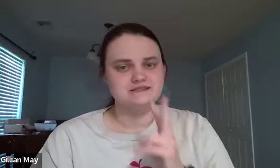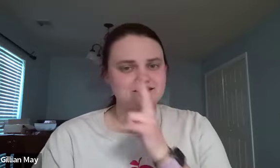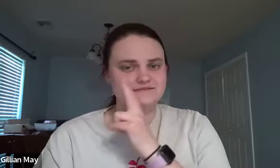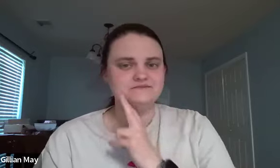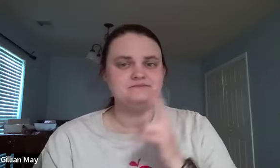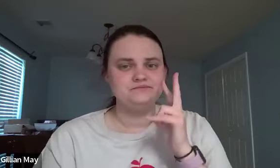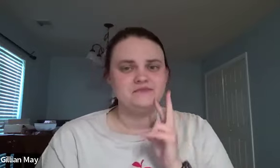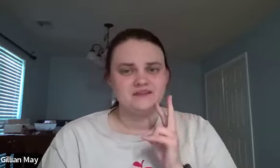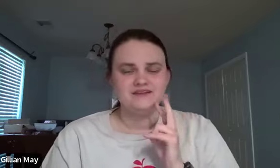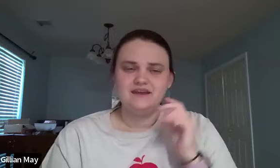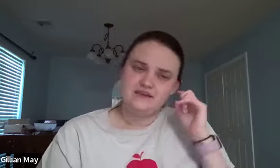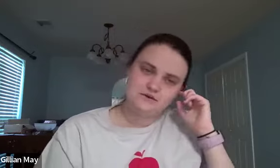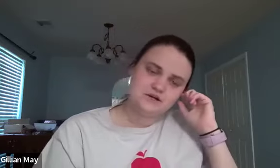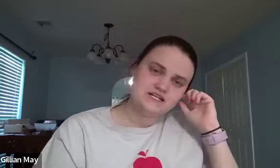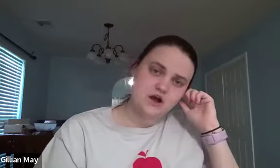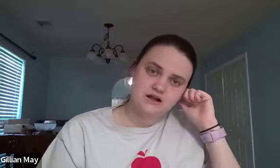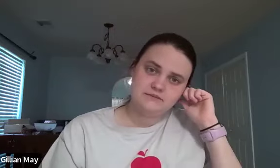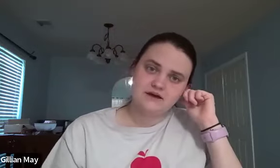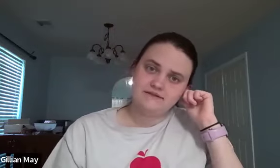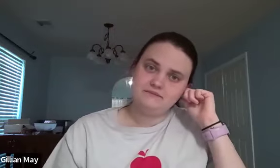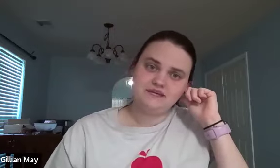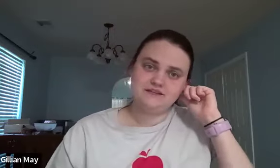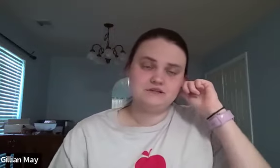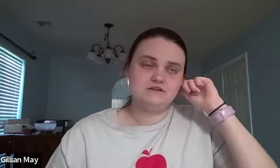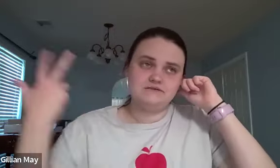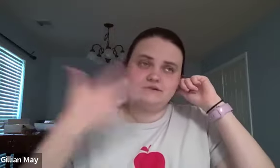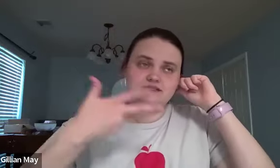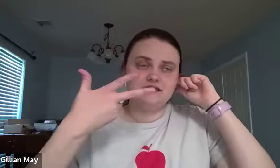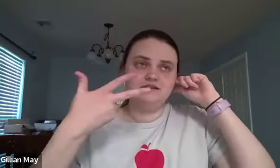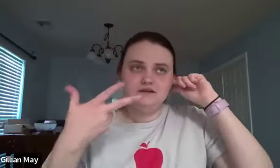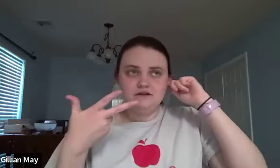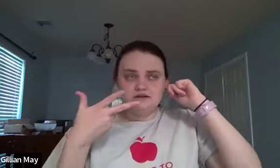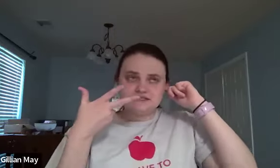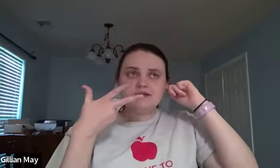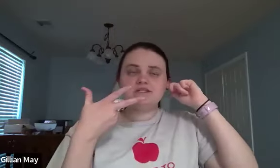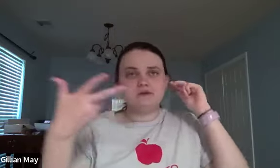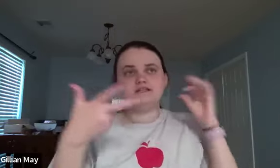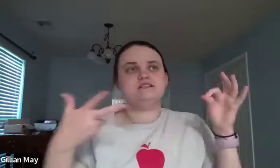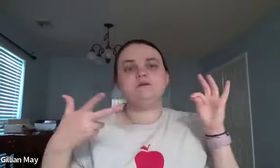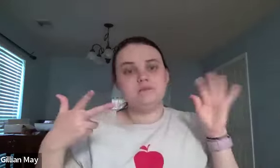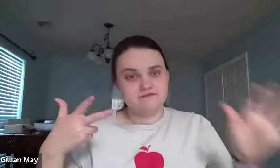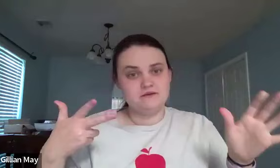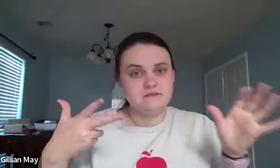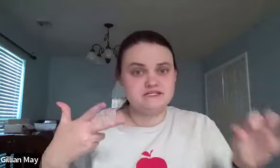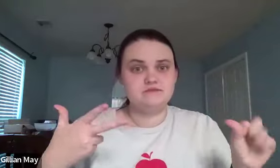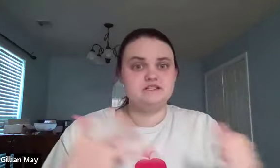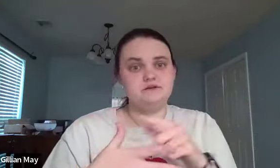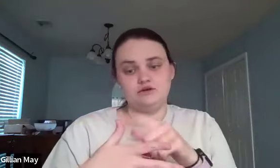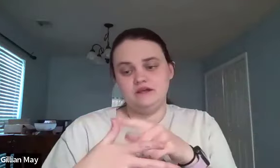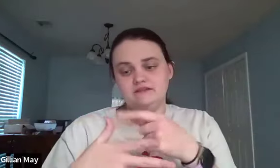Twins. If you were going to talk about them being twins, so like if I was like, let's say I'm explaining to someone about my family, my siblings, I would go like, this